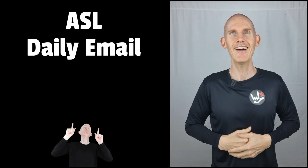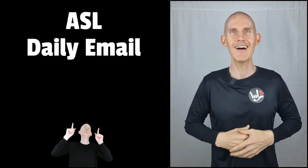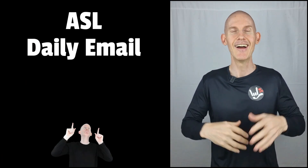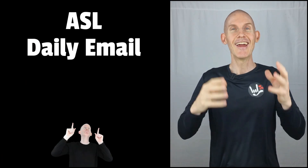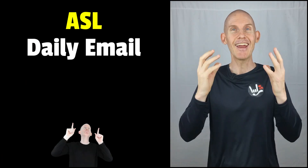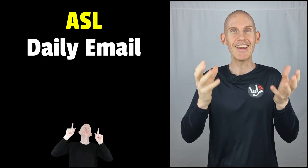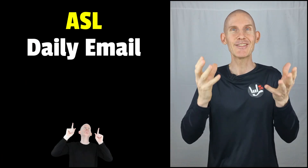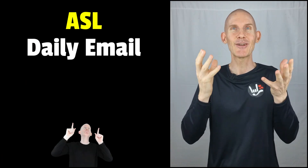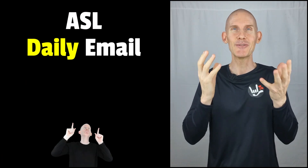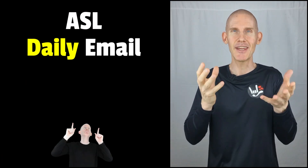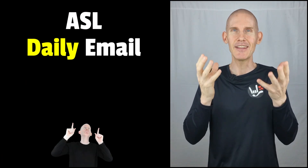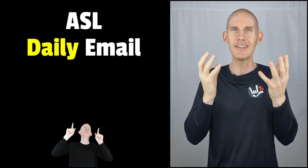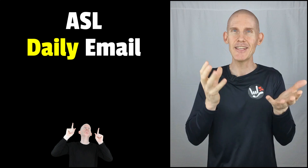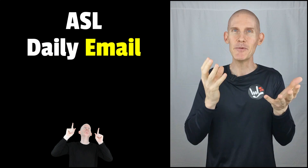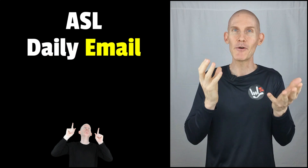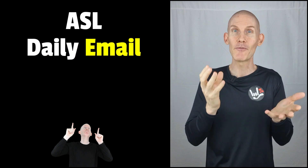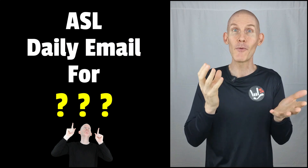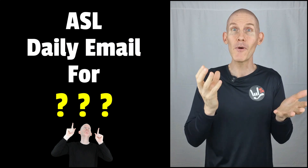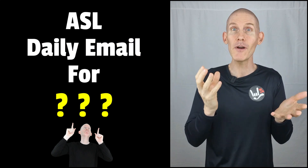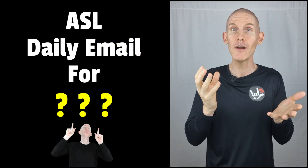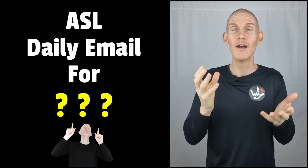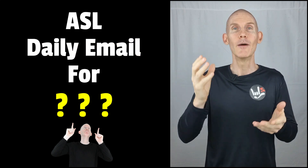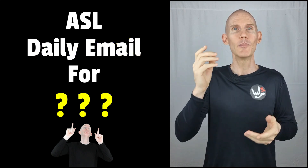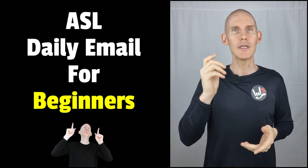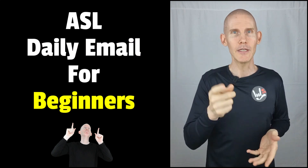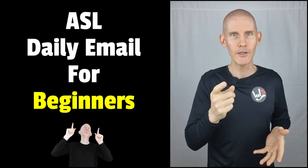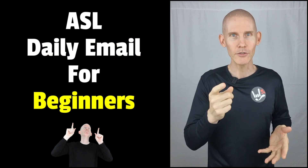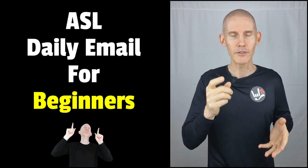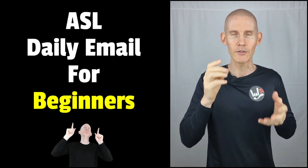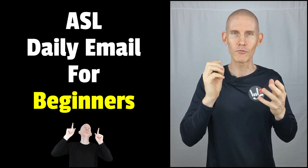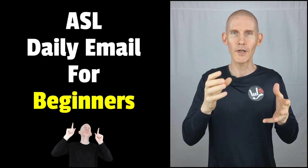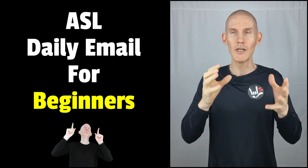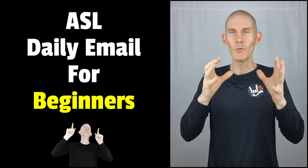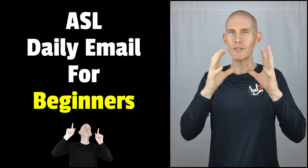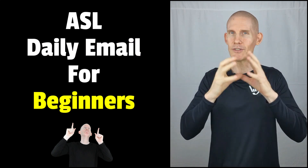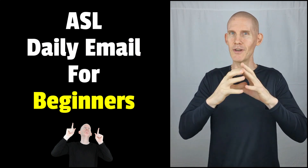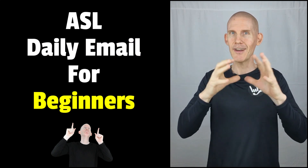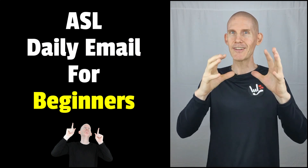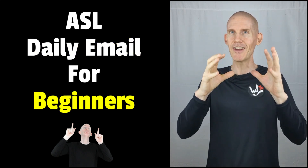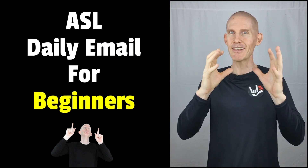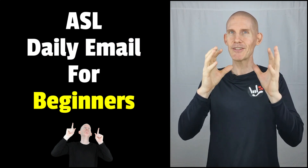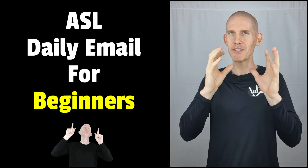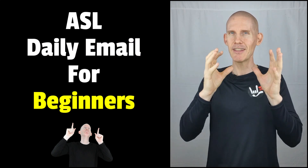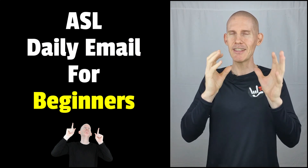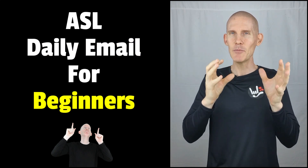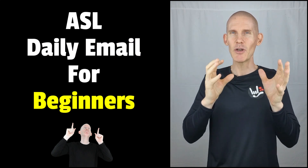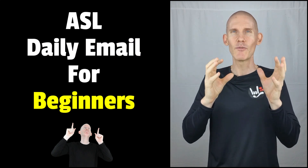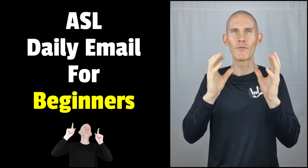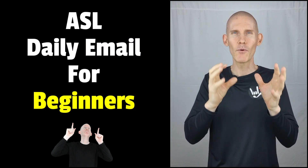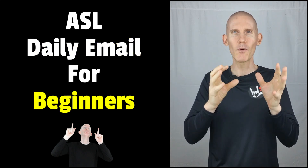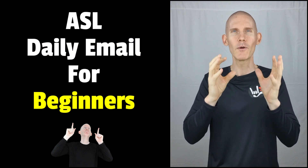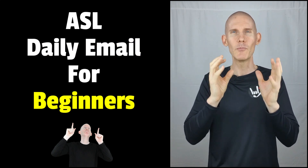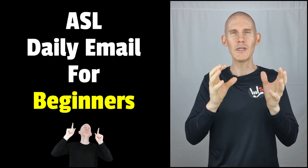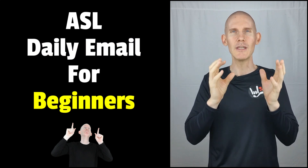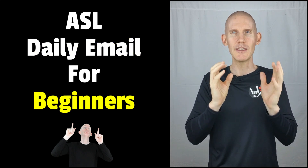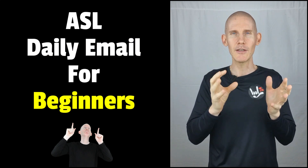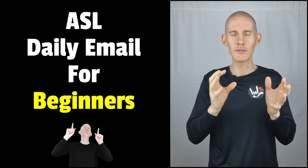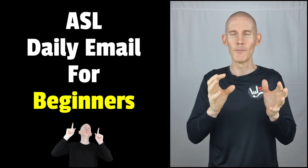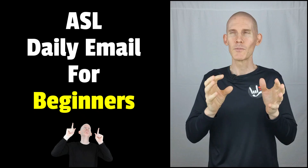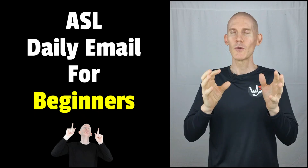Haha, ASL Daily Email for Beginners. That's right. We designed our ASL Daily Email for beginners. We